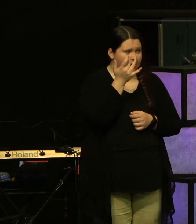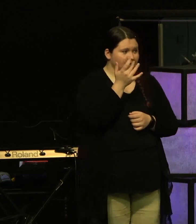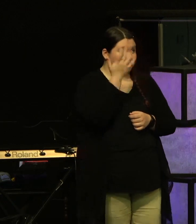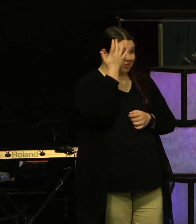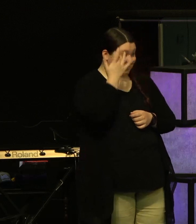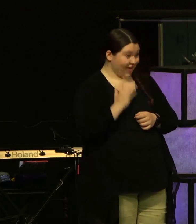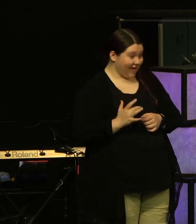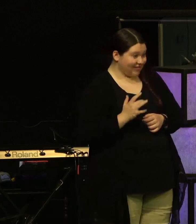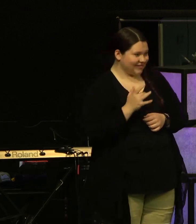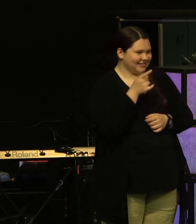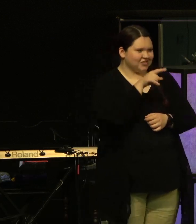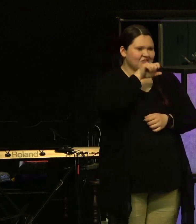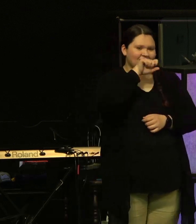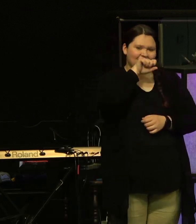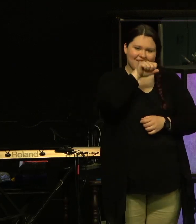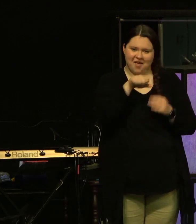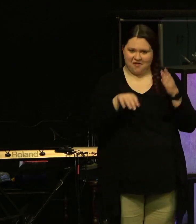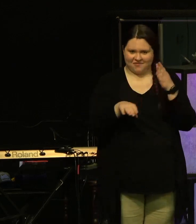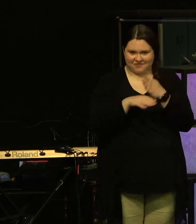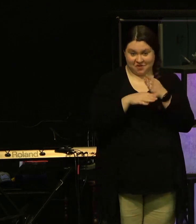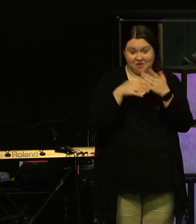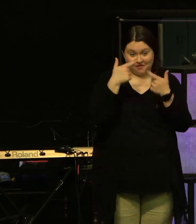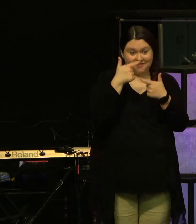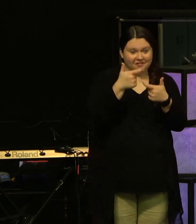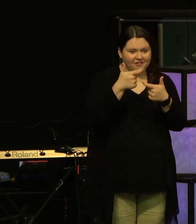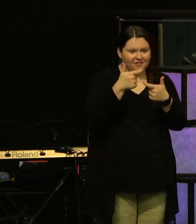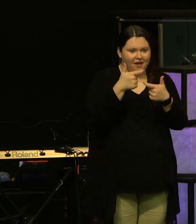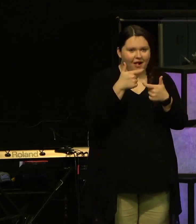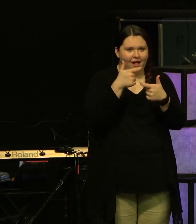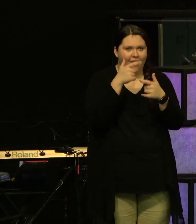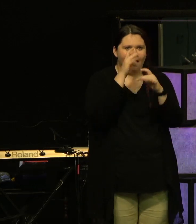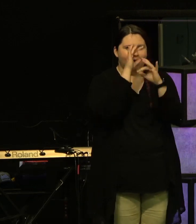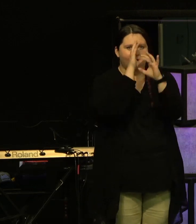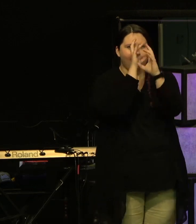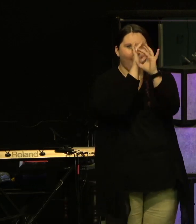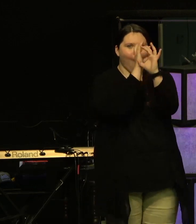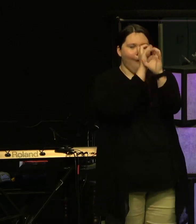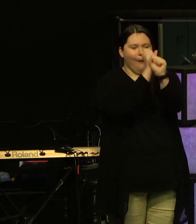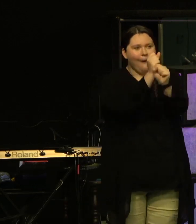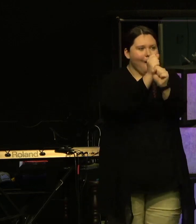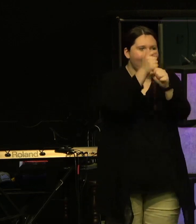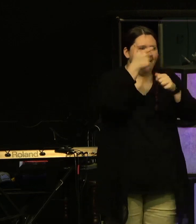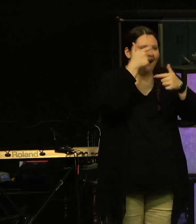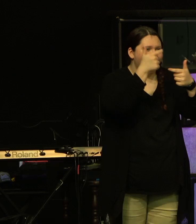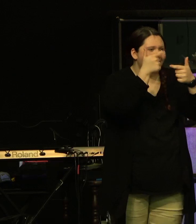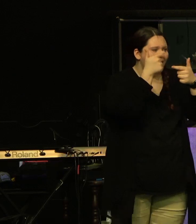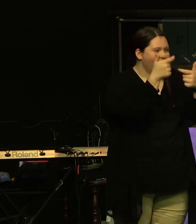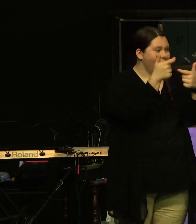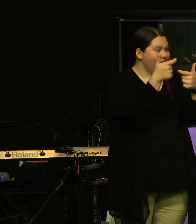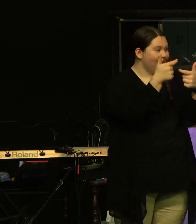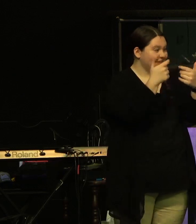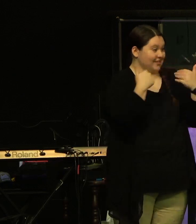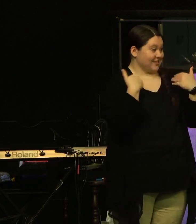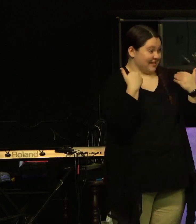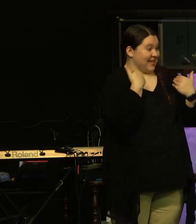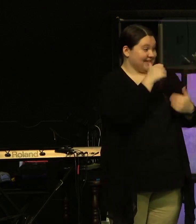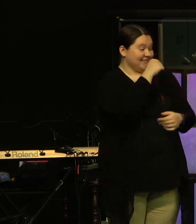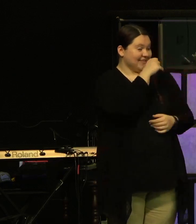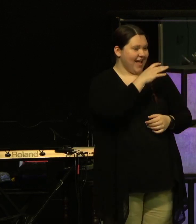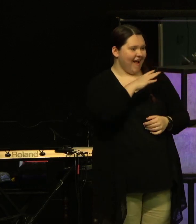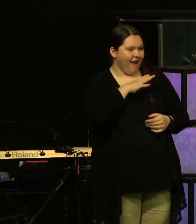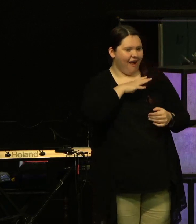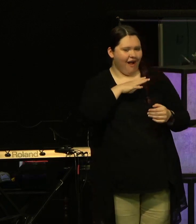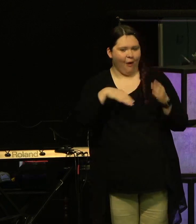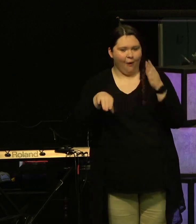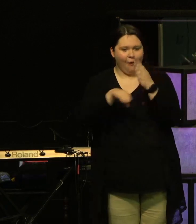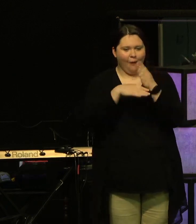Jocelyn loves soccer, and she was fascinated watching those young ladies kicking